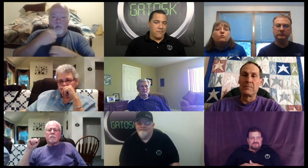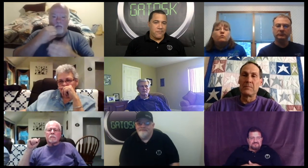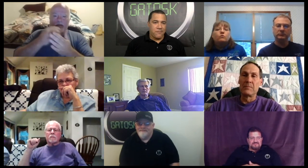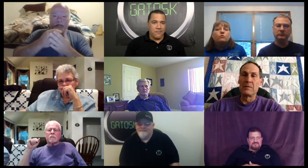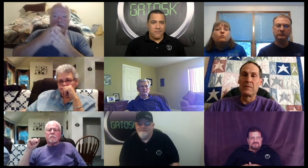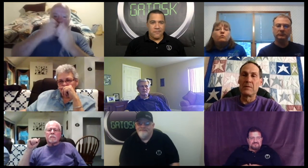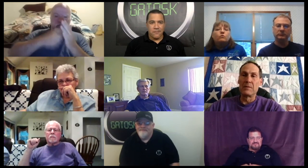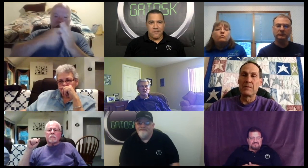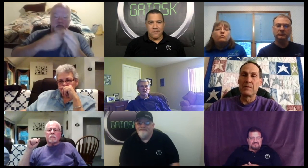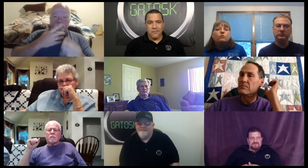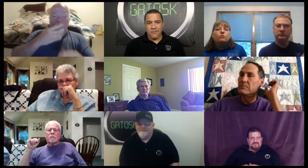have.